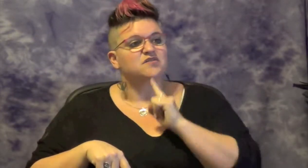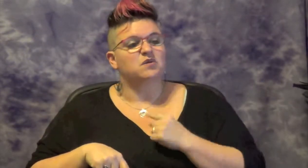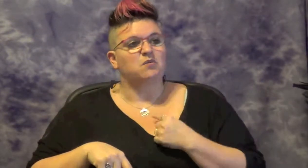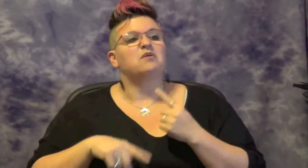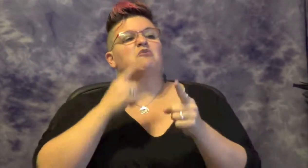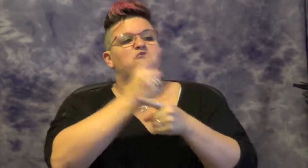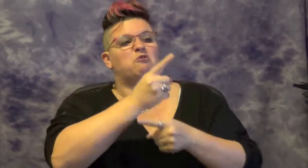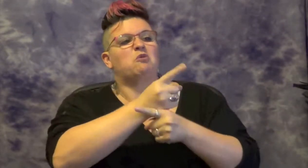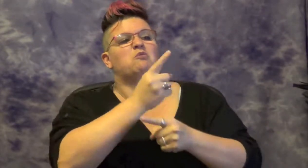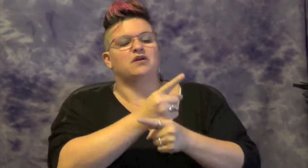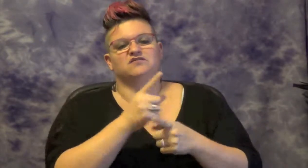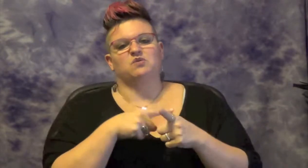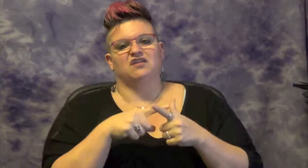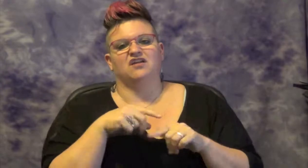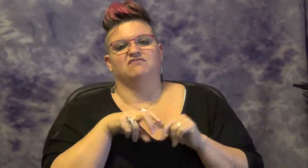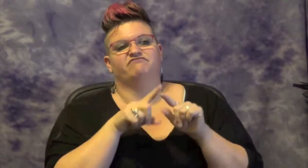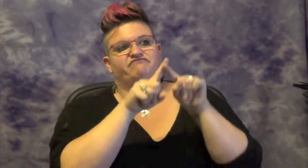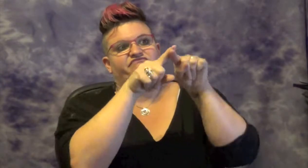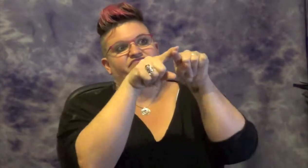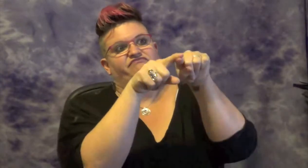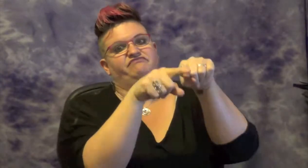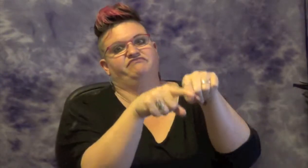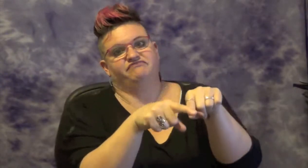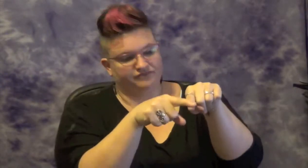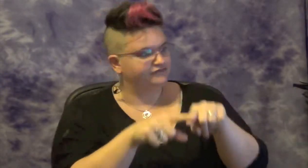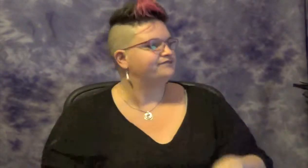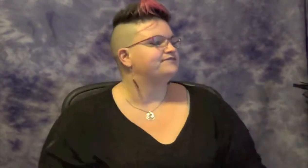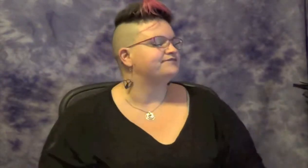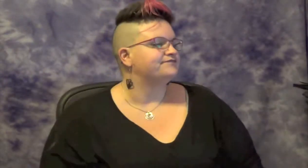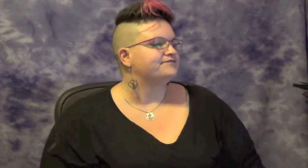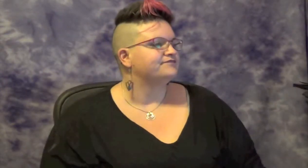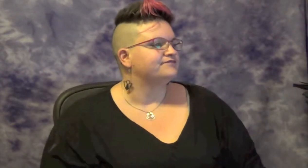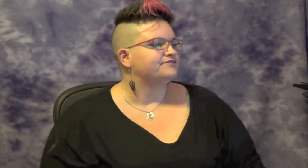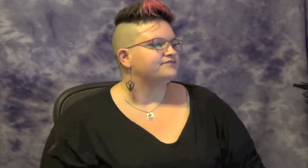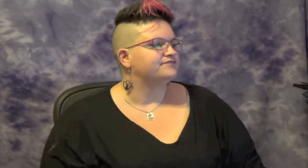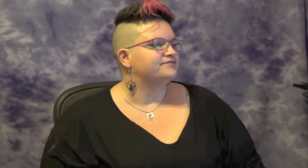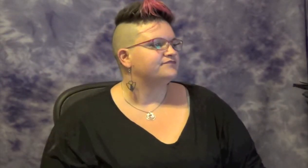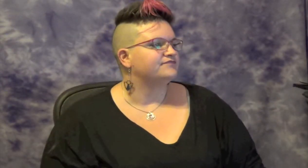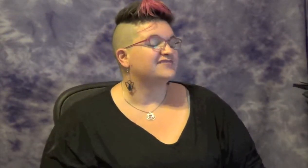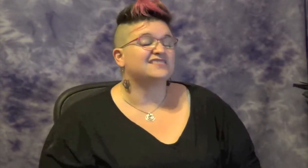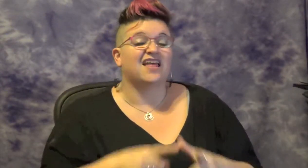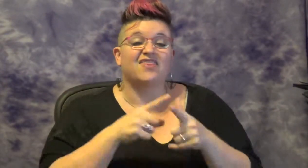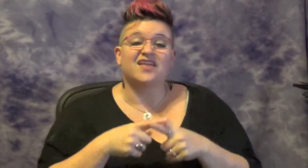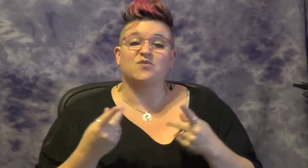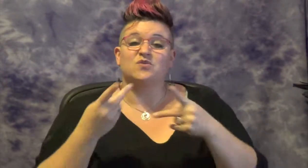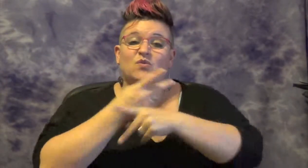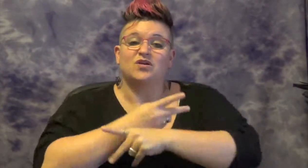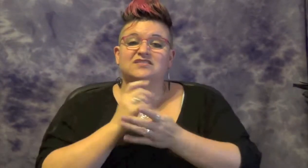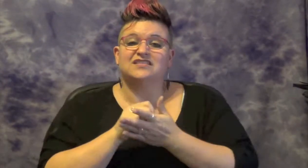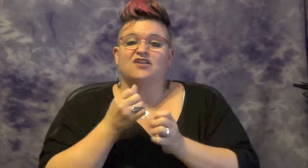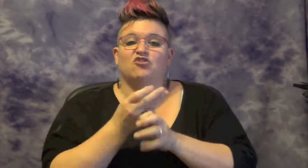have negative self-thoughts and they'll depend solely on that person.